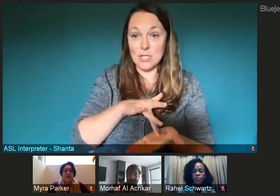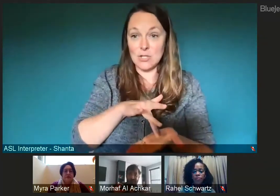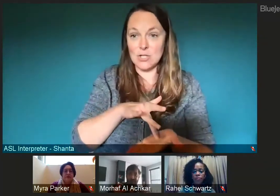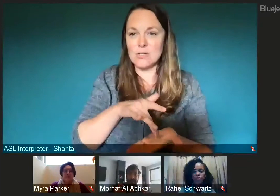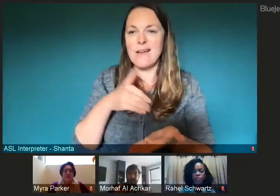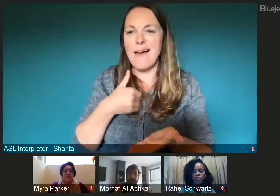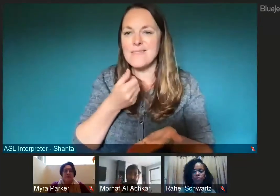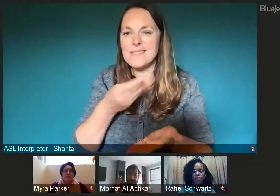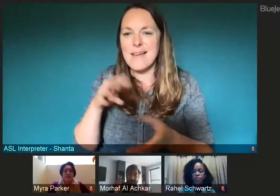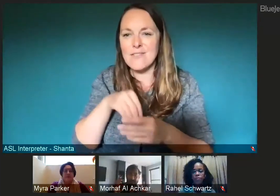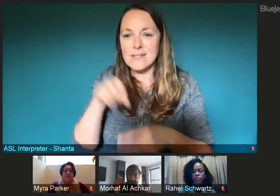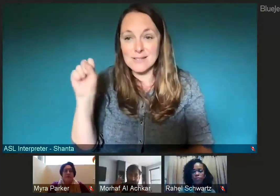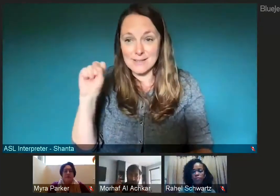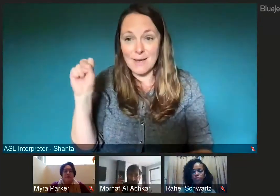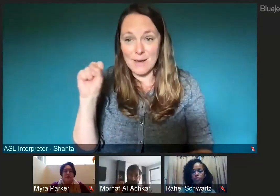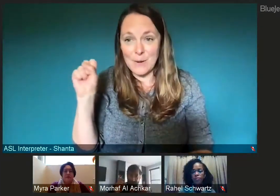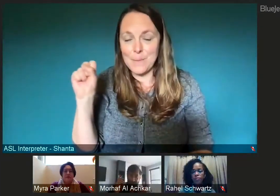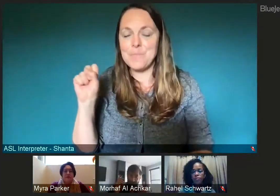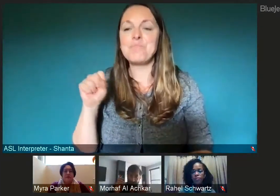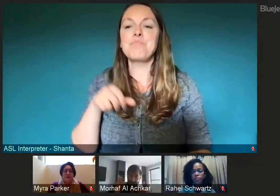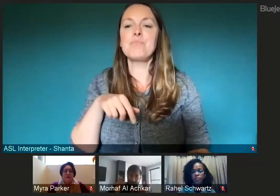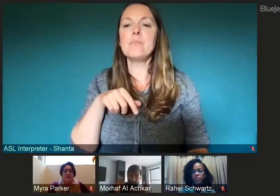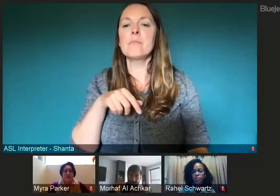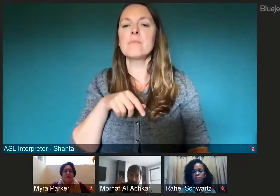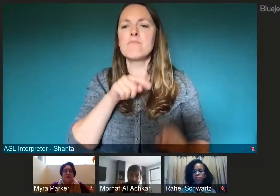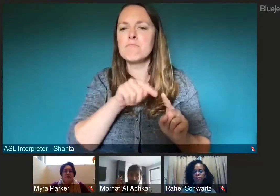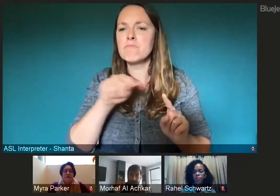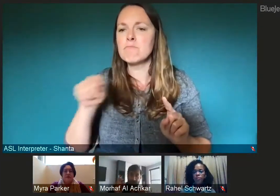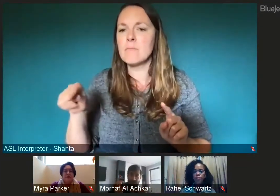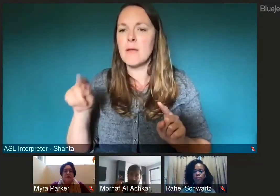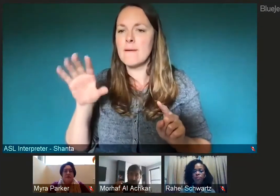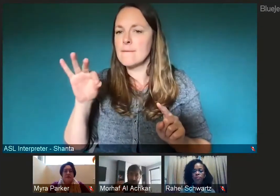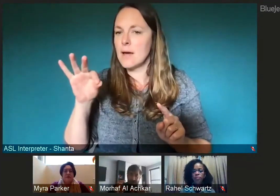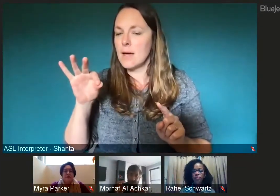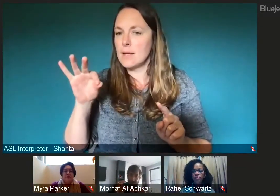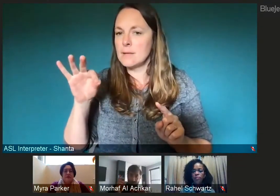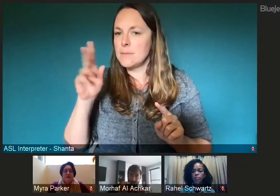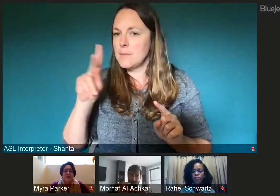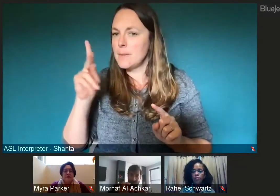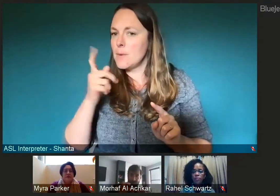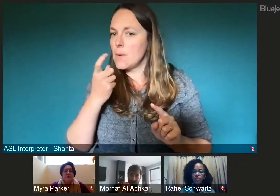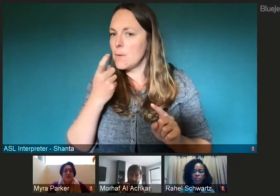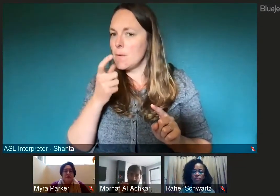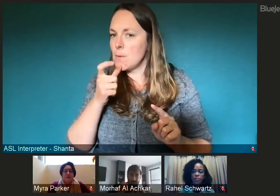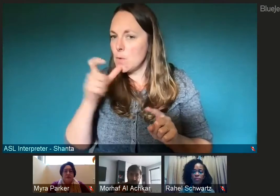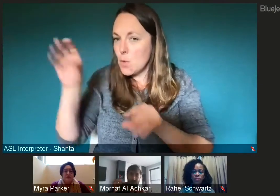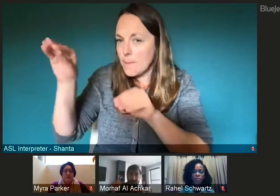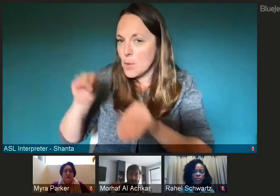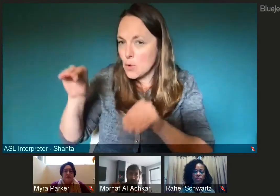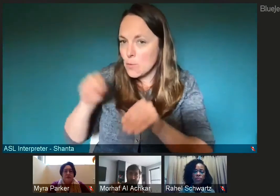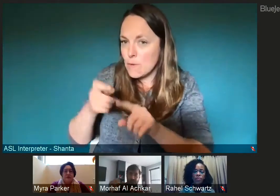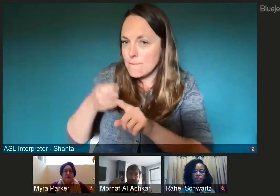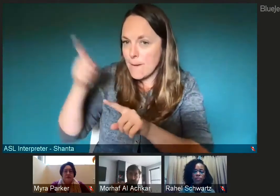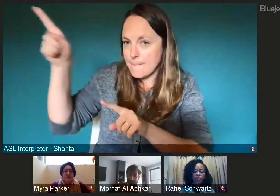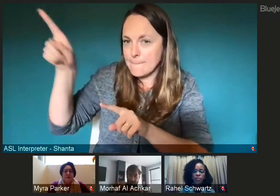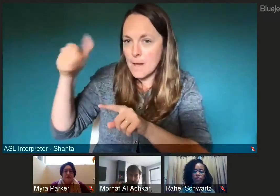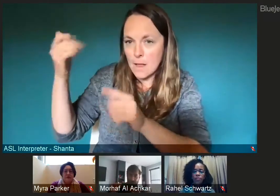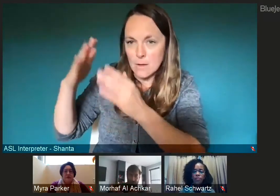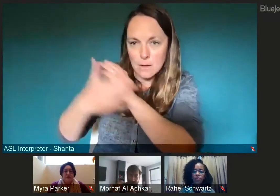of them in Seattle. They find immigrants or refugees who are from those communities who have trained to